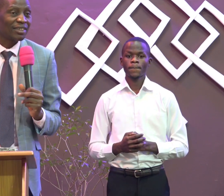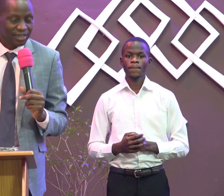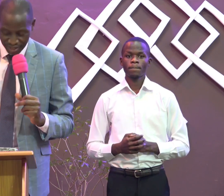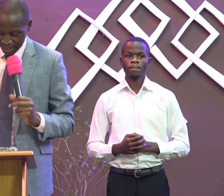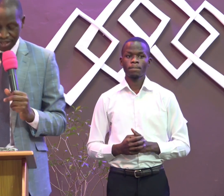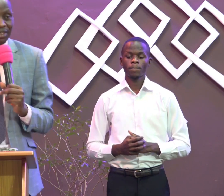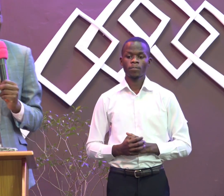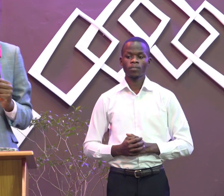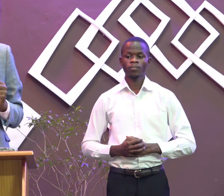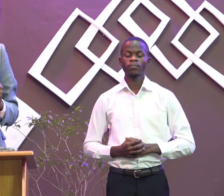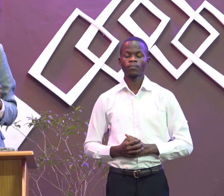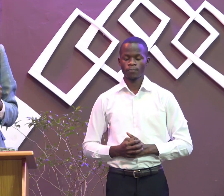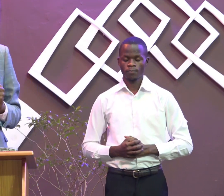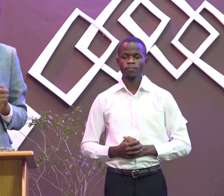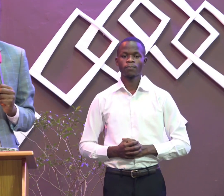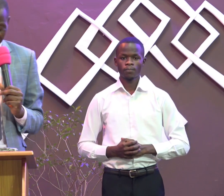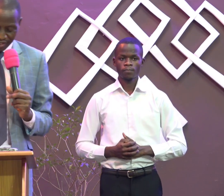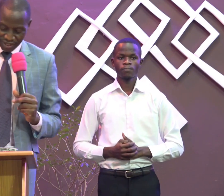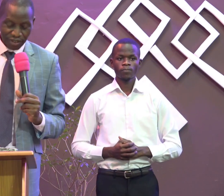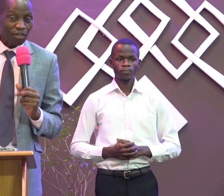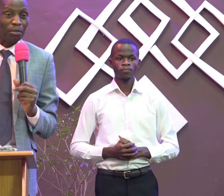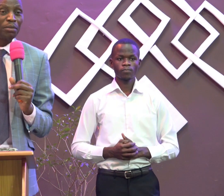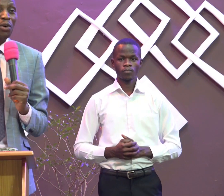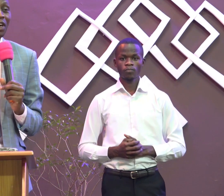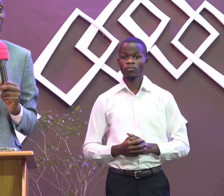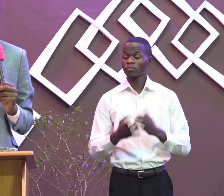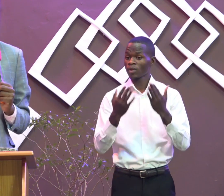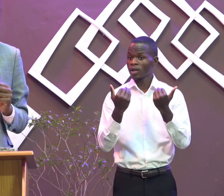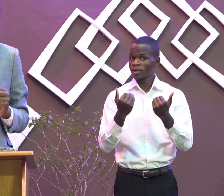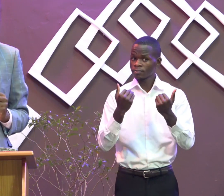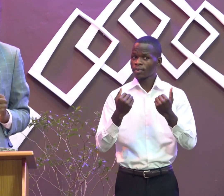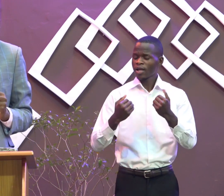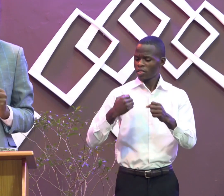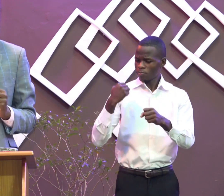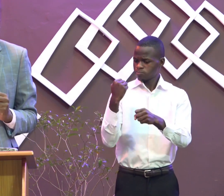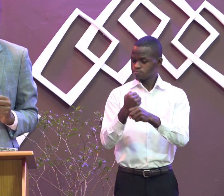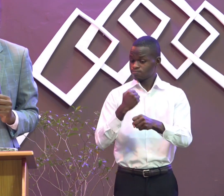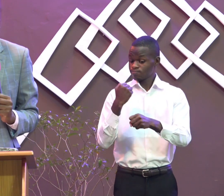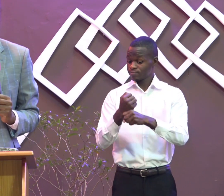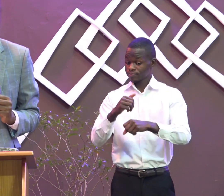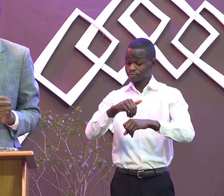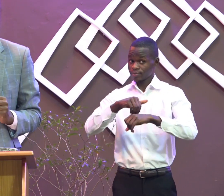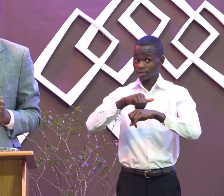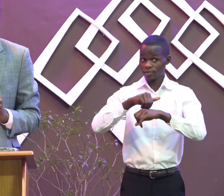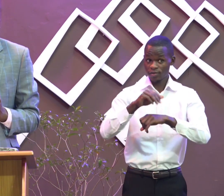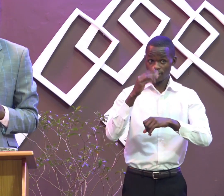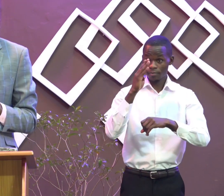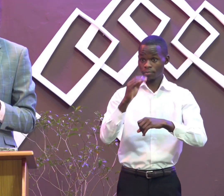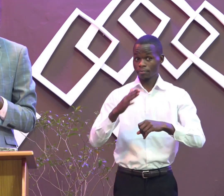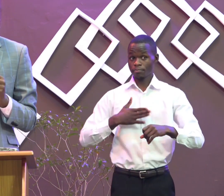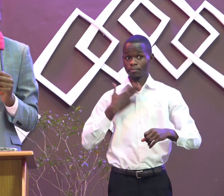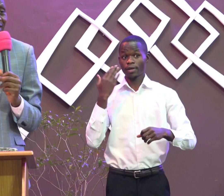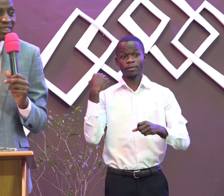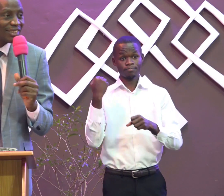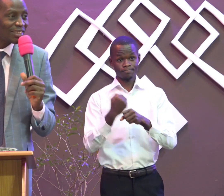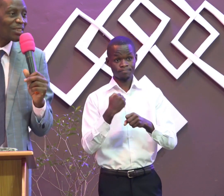come in place of Moses, and that is Pastor Joseph Serumaga. Omulimu ogwantumiddwa bakama bange. The work that was asked